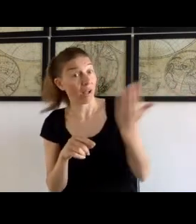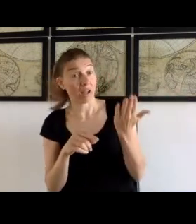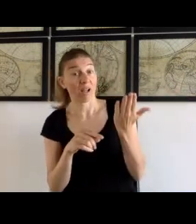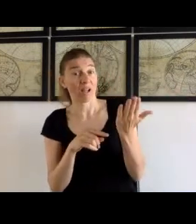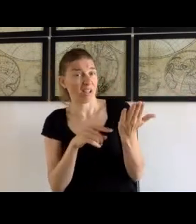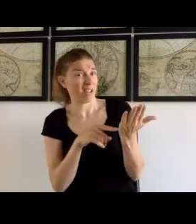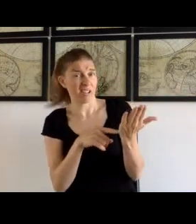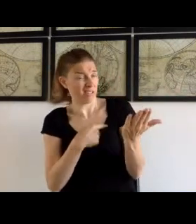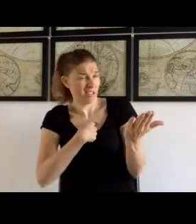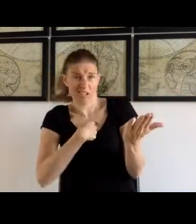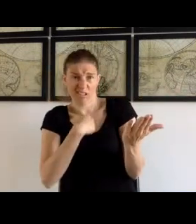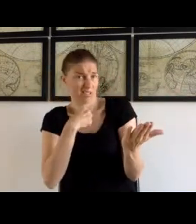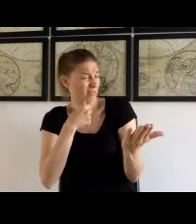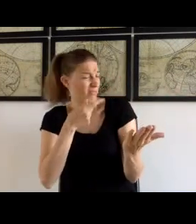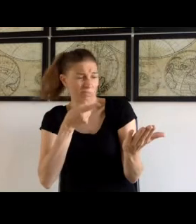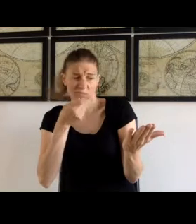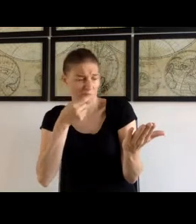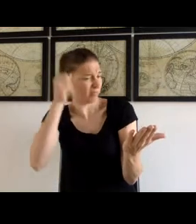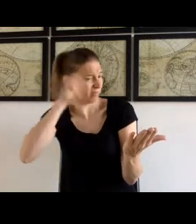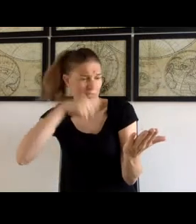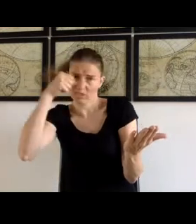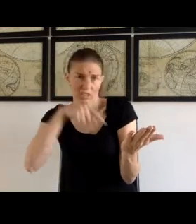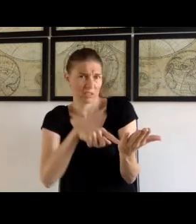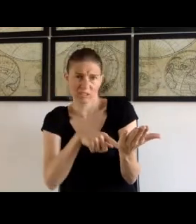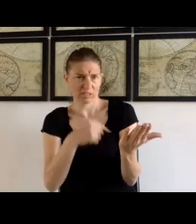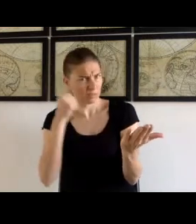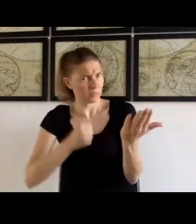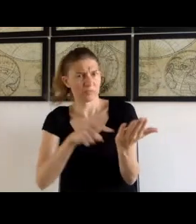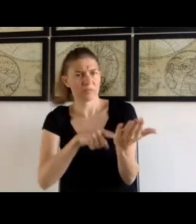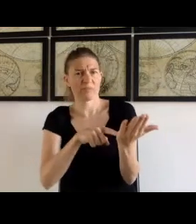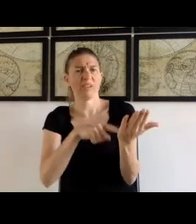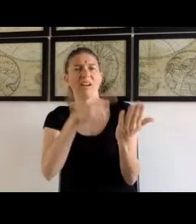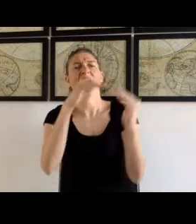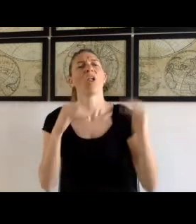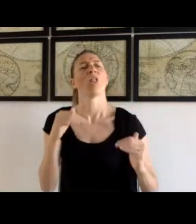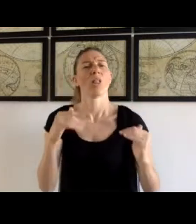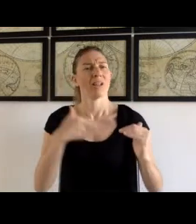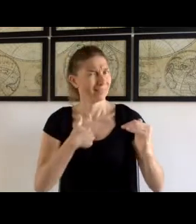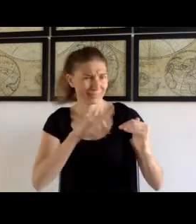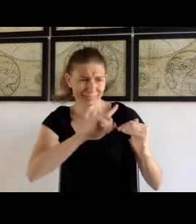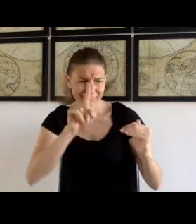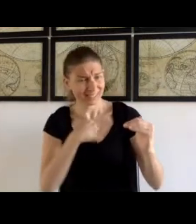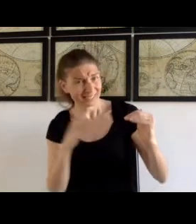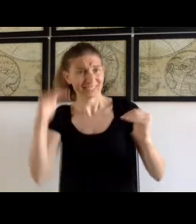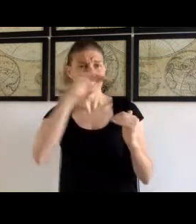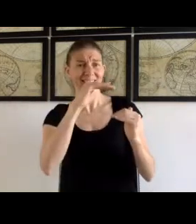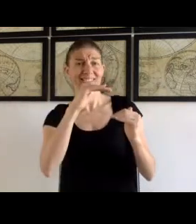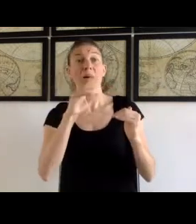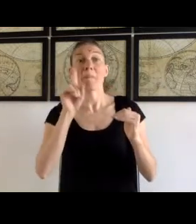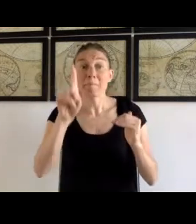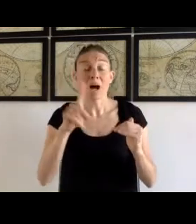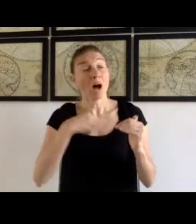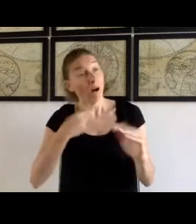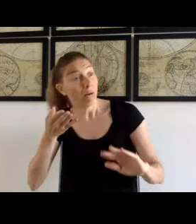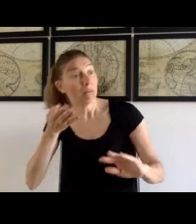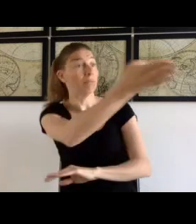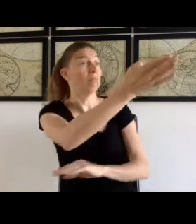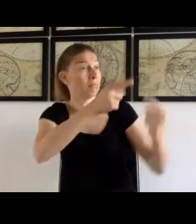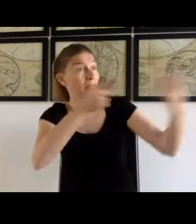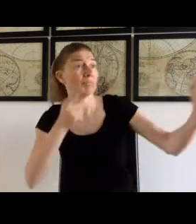have when they underestimate the level of your disability. So it's very